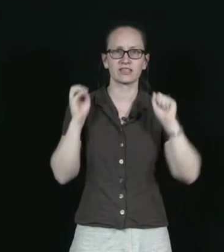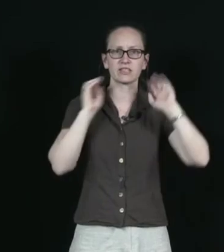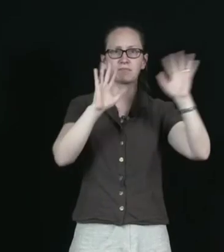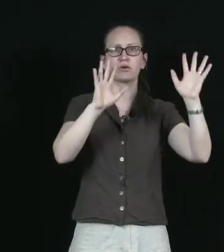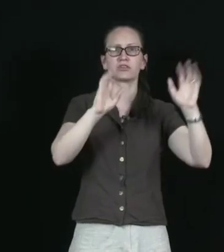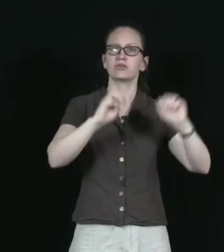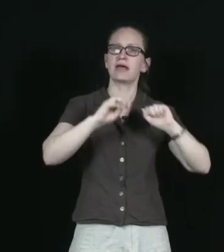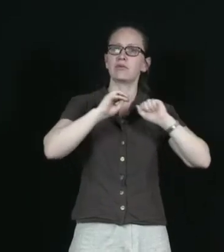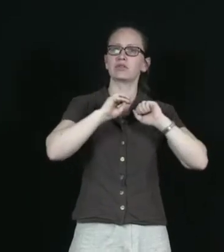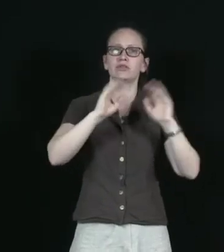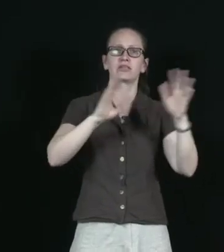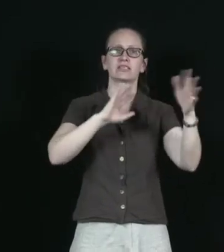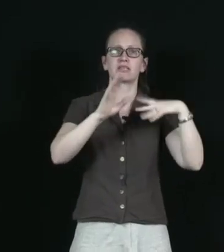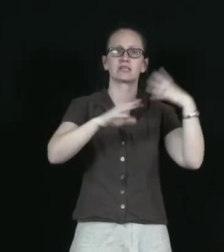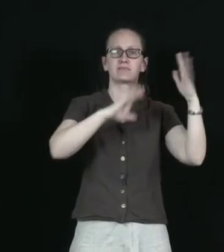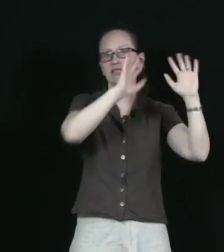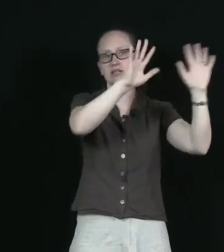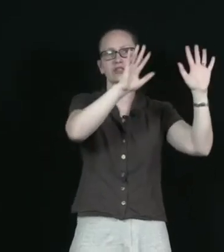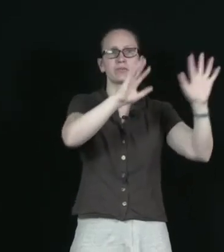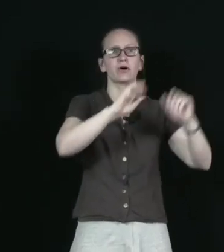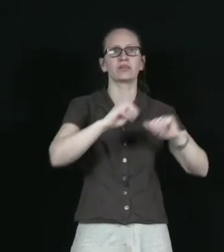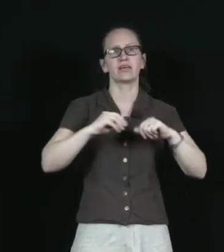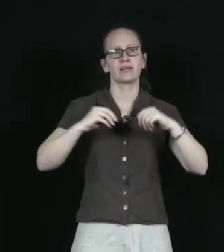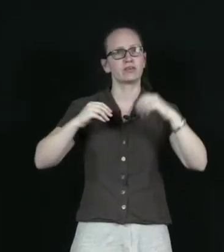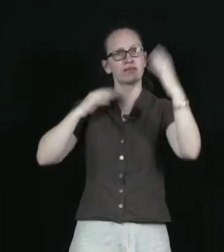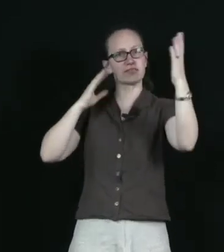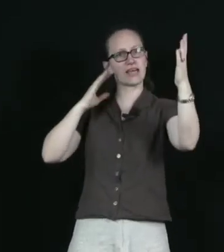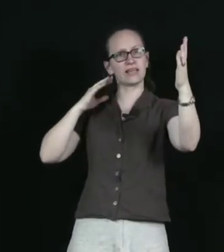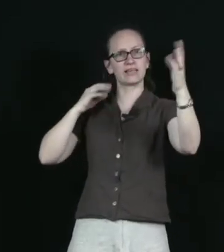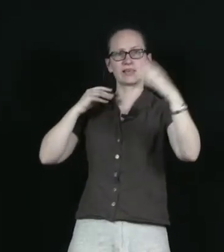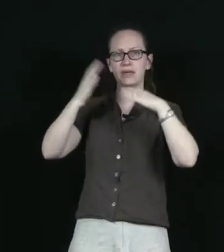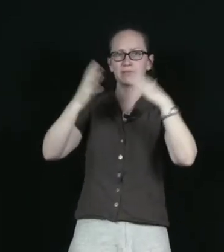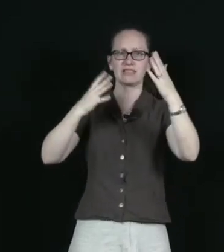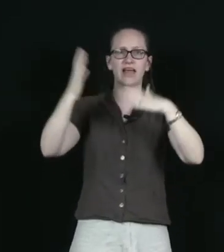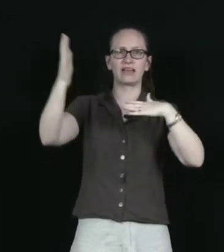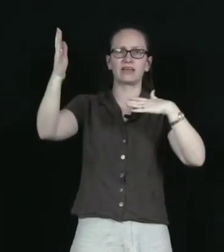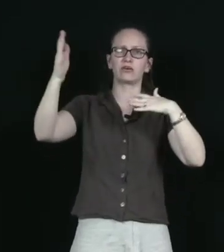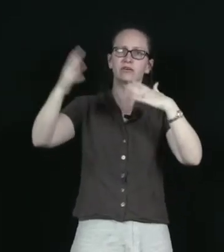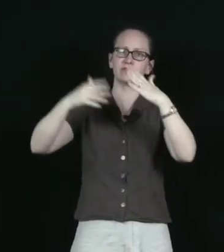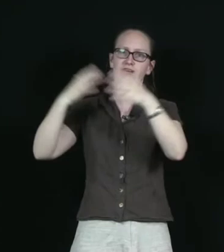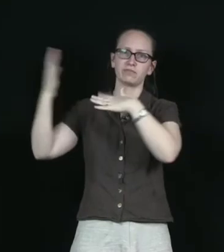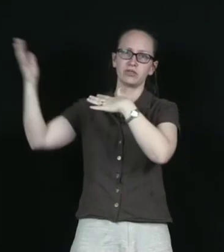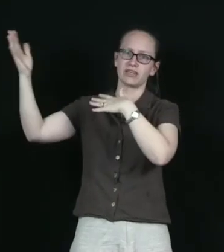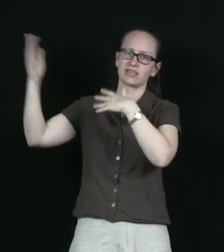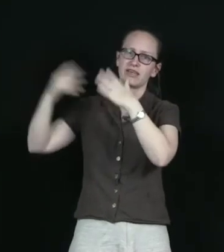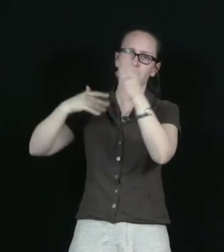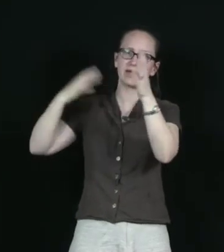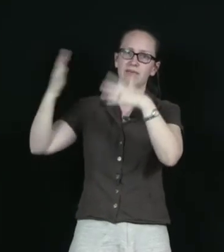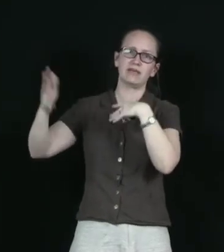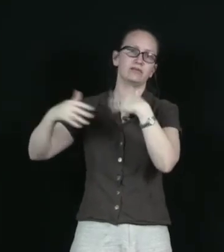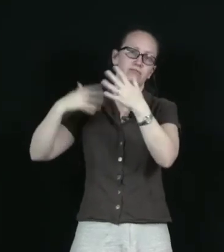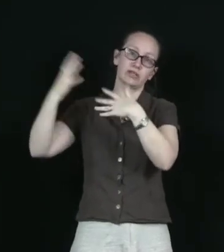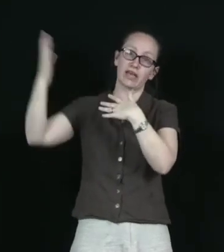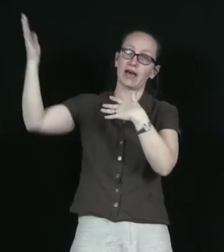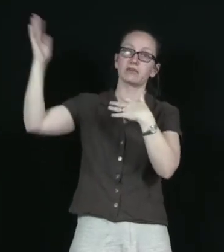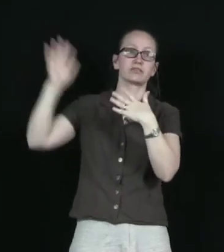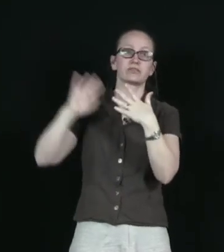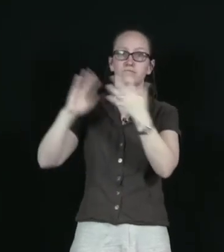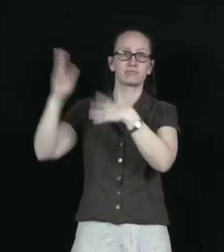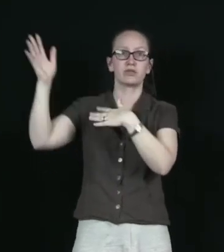in sport, you may want to look at a particular sport. If you love sailing, then maybe sailing. Or if you love music, then maybe look at how a